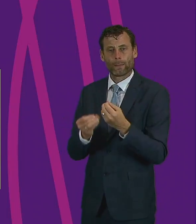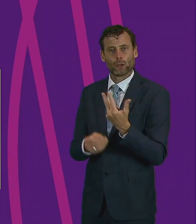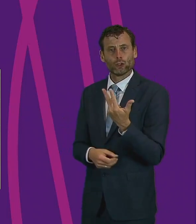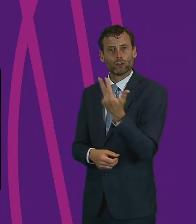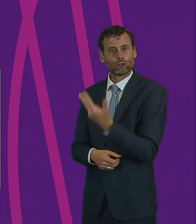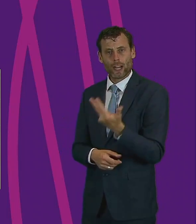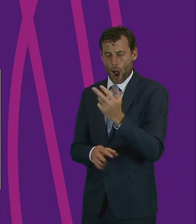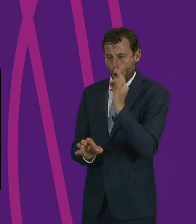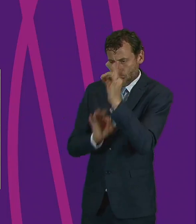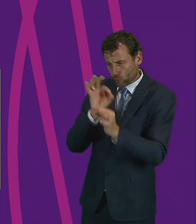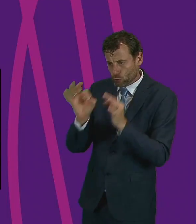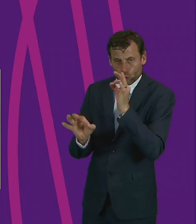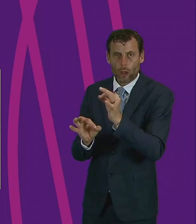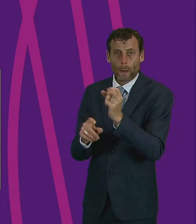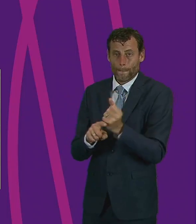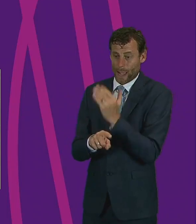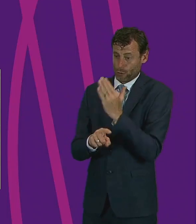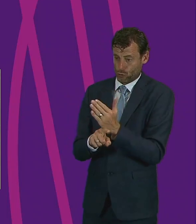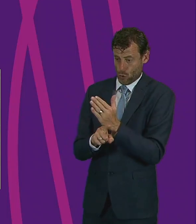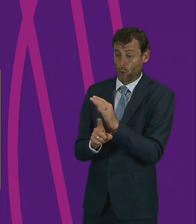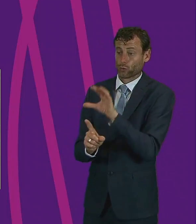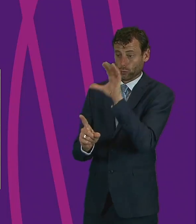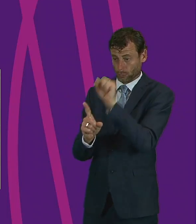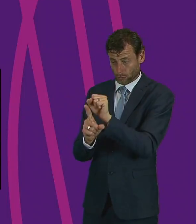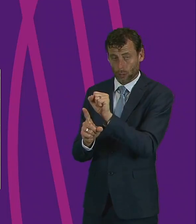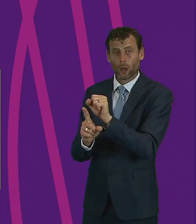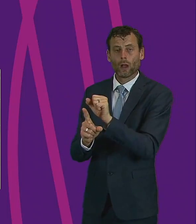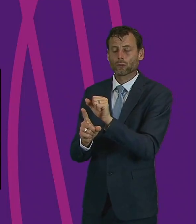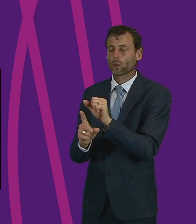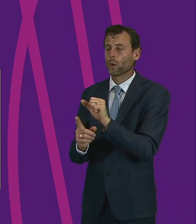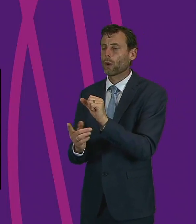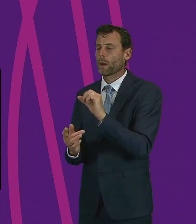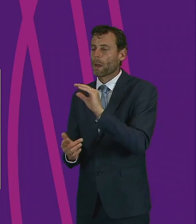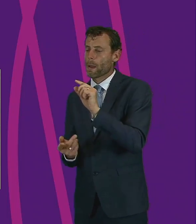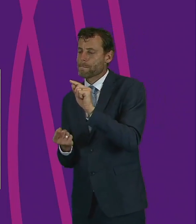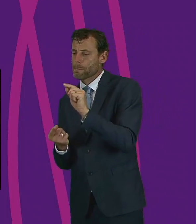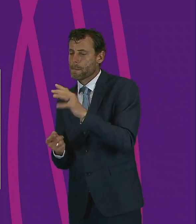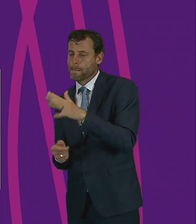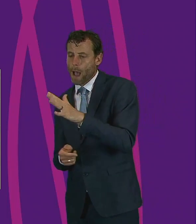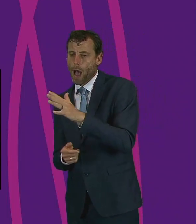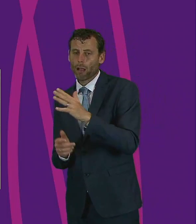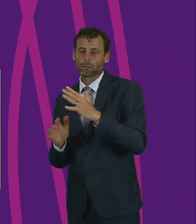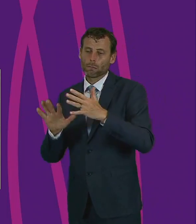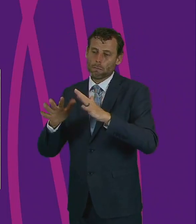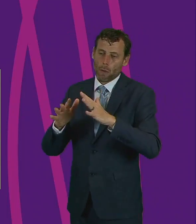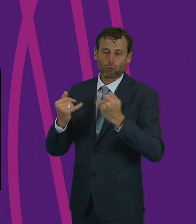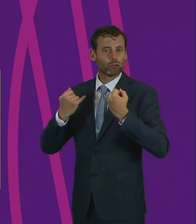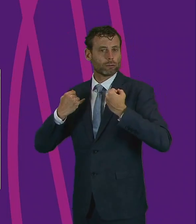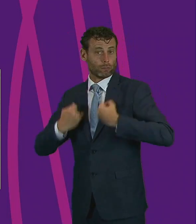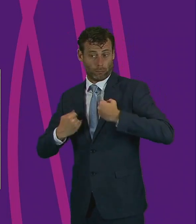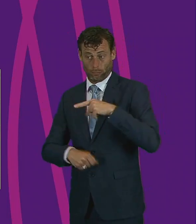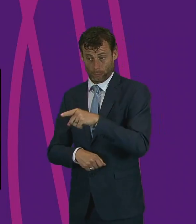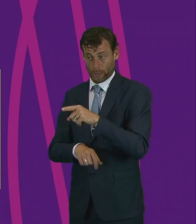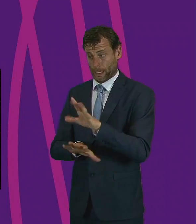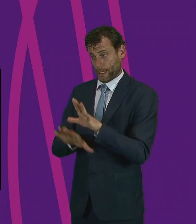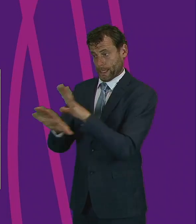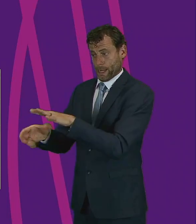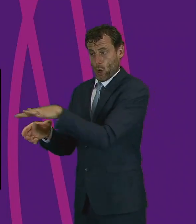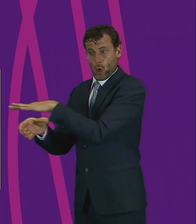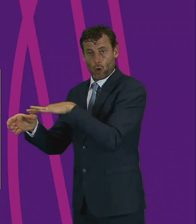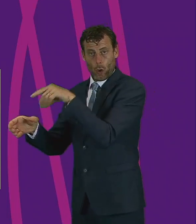commissioned, ensuring the effective management of mild and moderate coronavirus cases in the community and keeping the